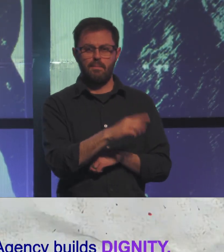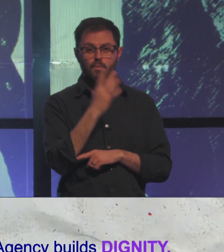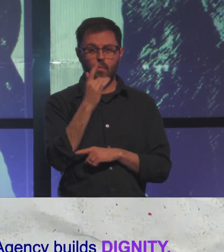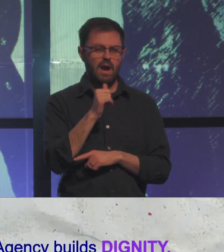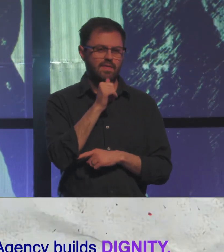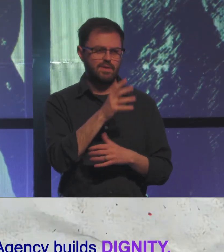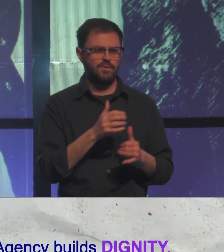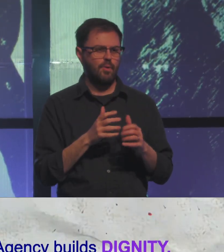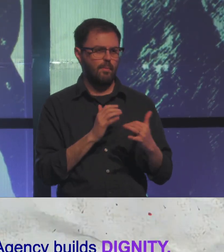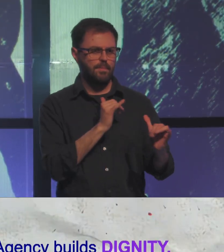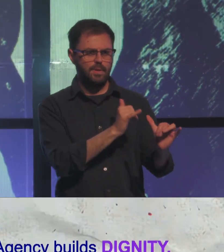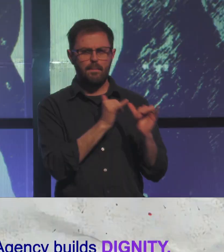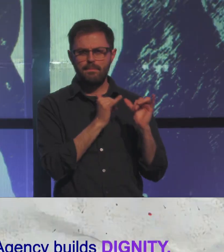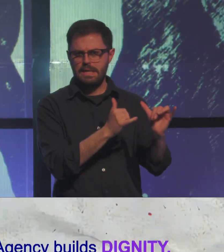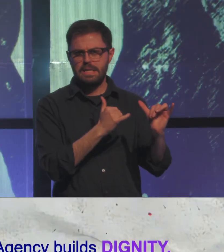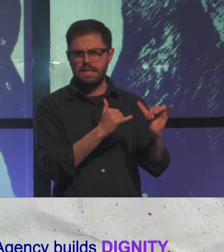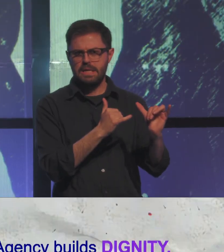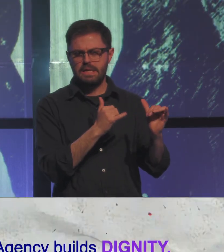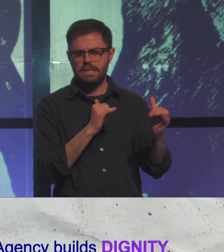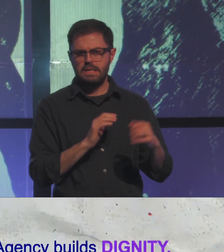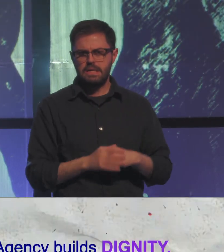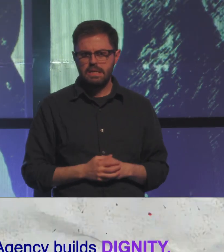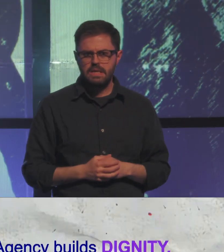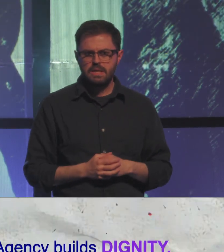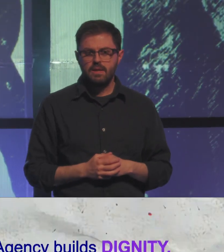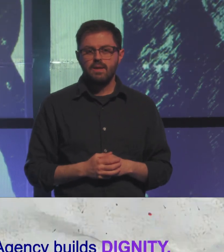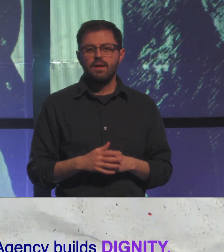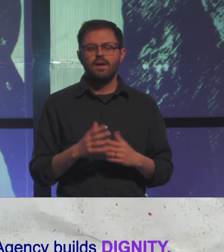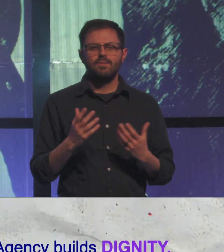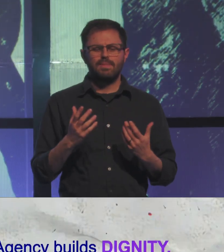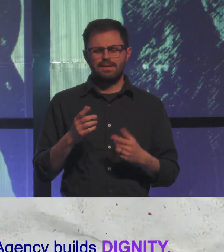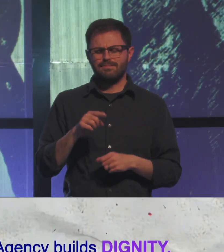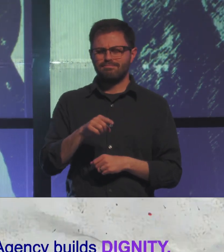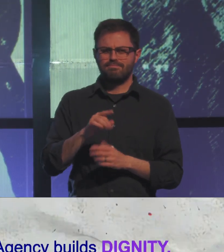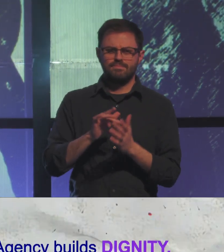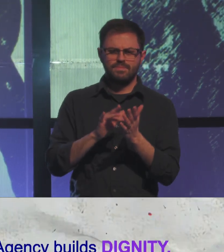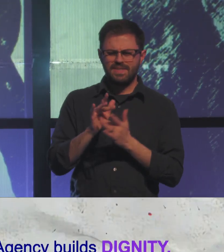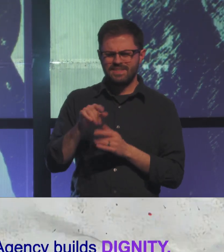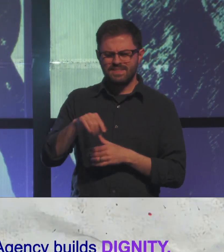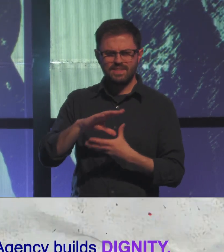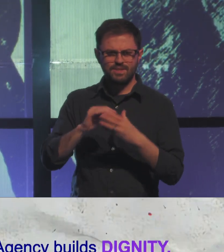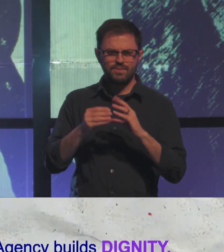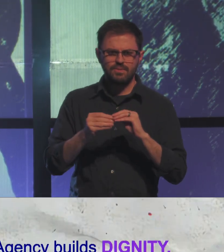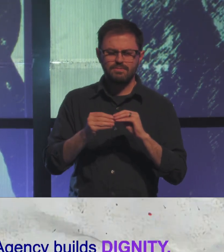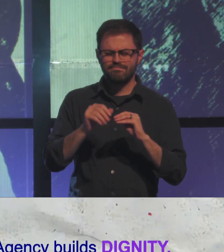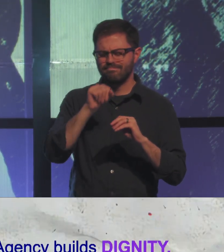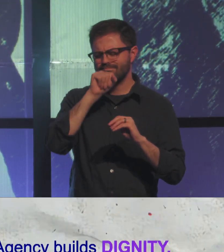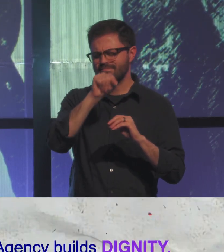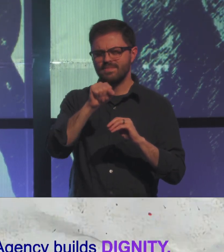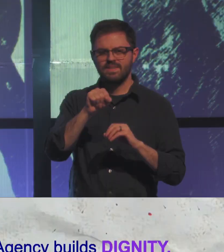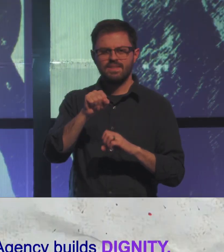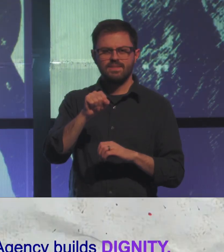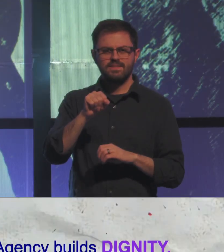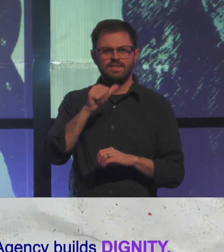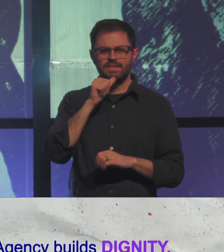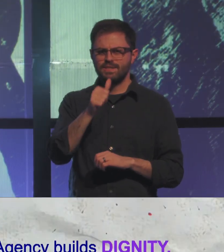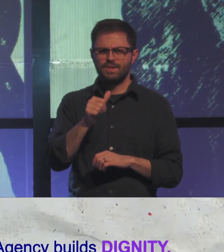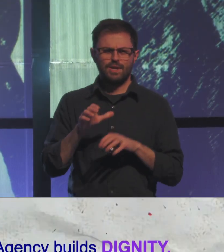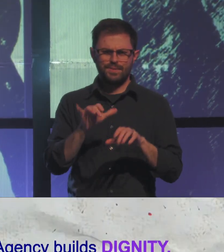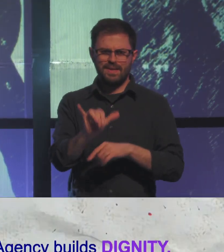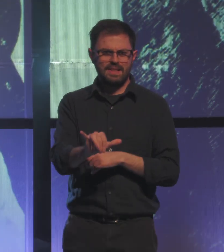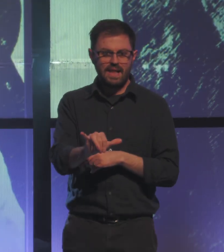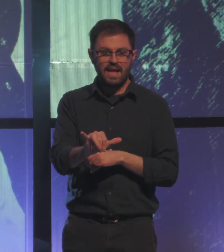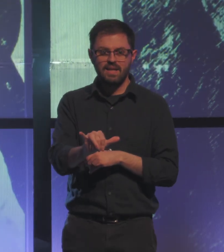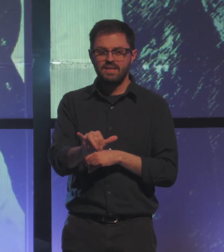and they can't act like me. But I love how Jesus in this is not living like that. He does